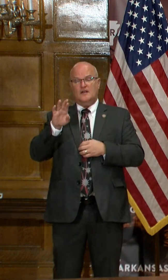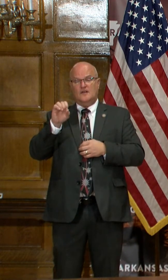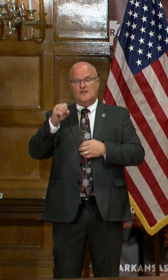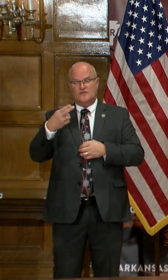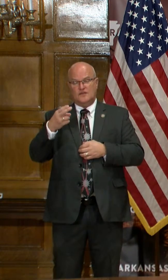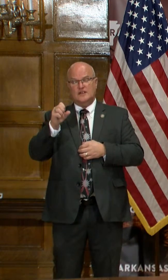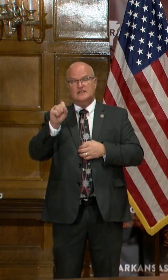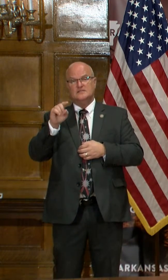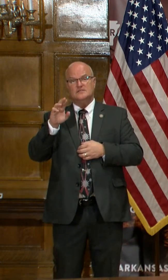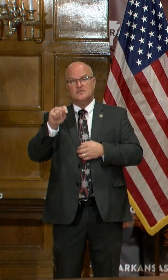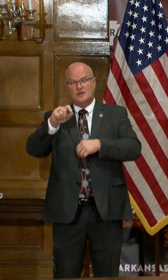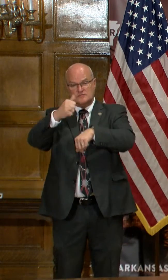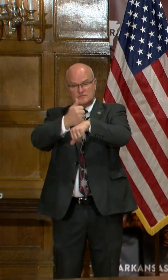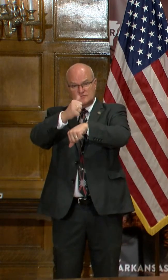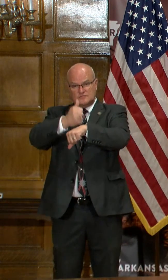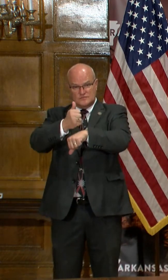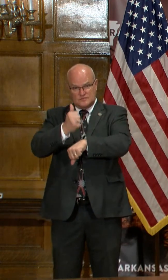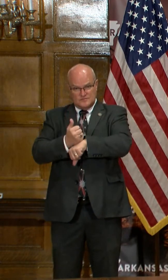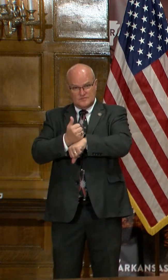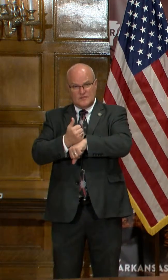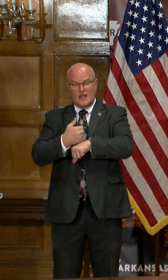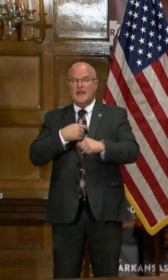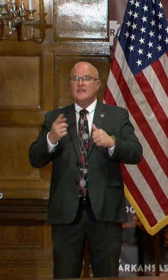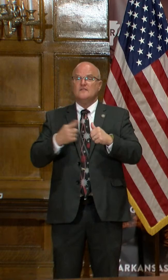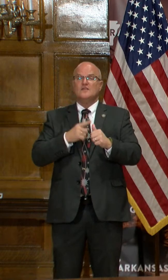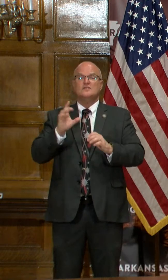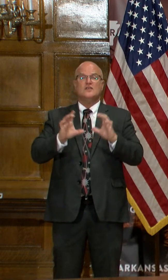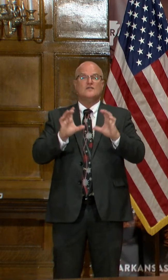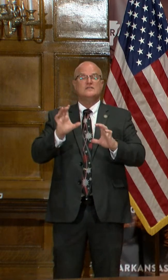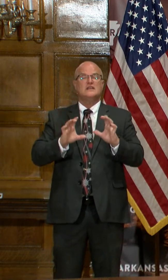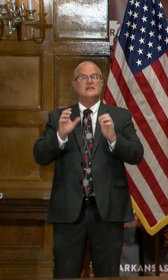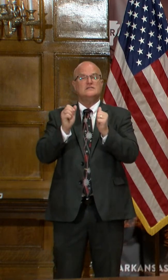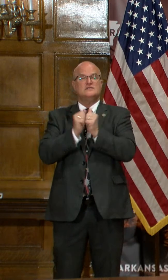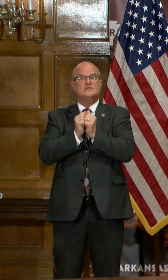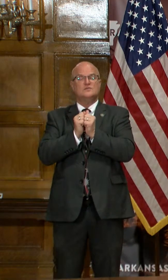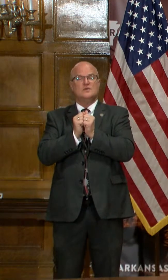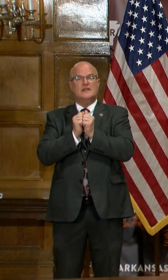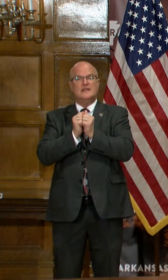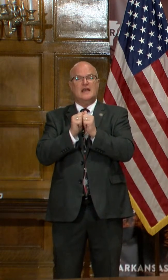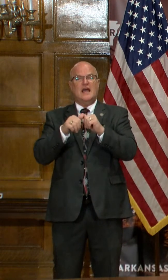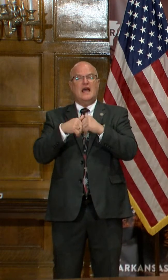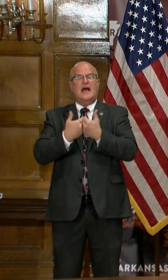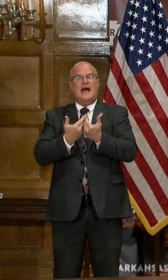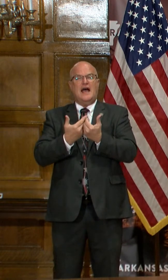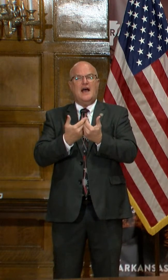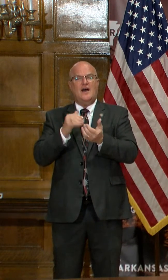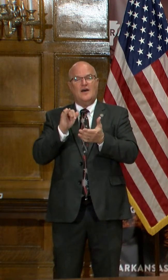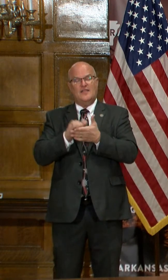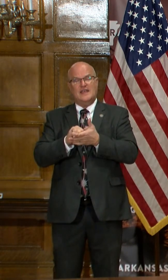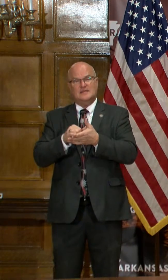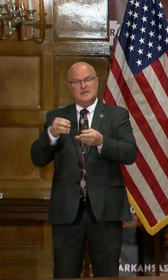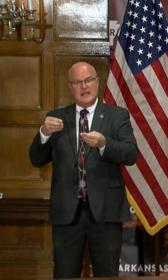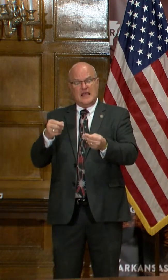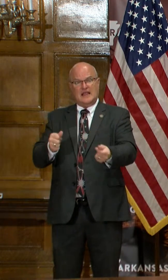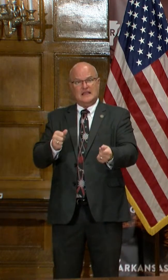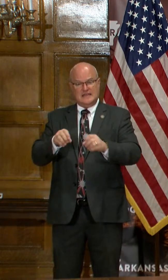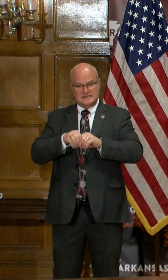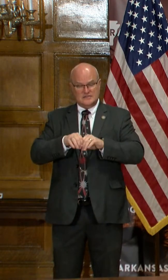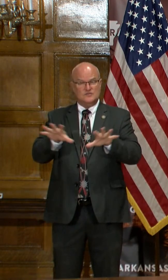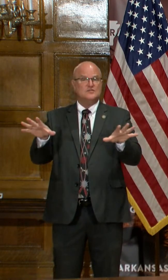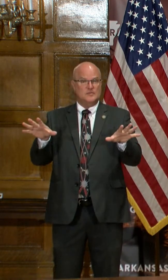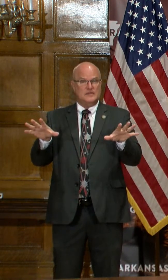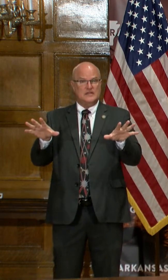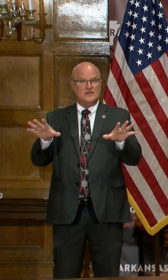Start funds in place. I had the first conversation about how have those been allocated,